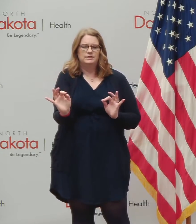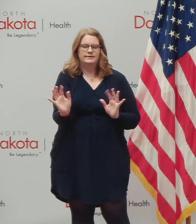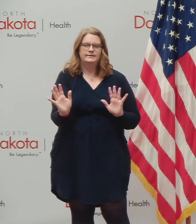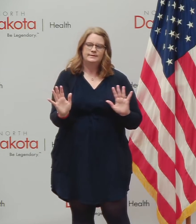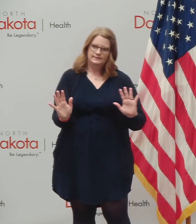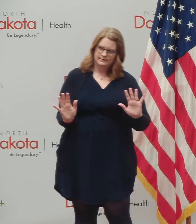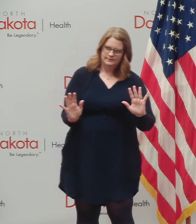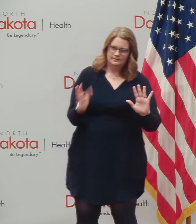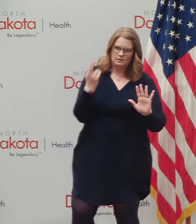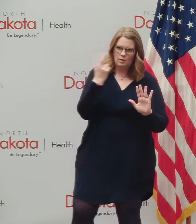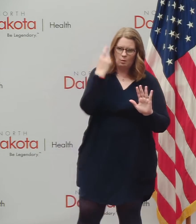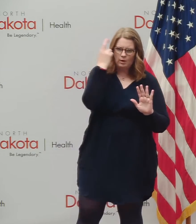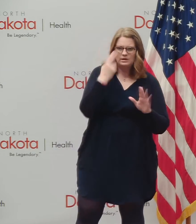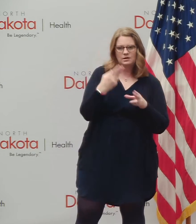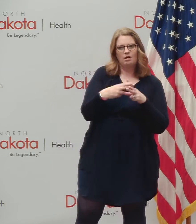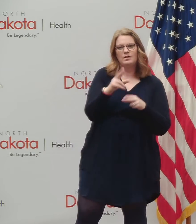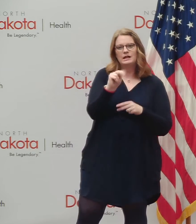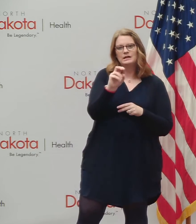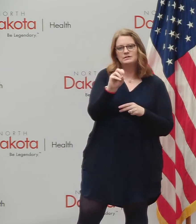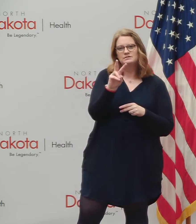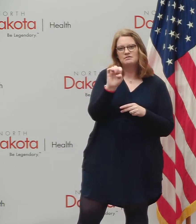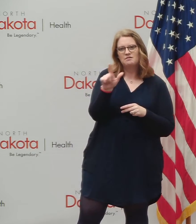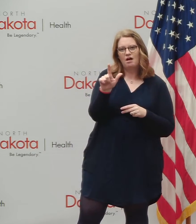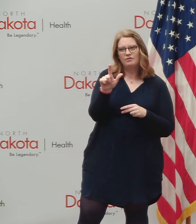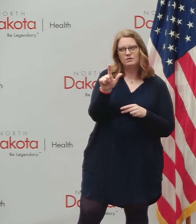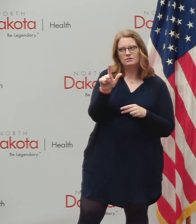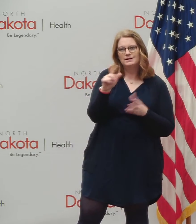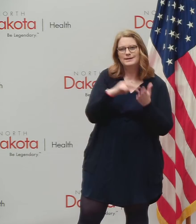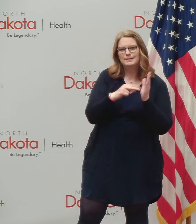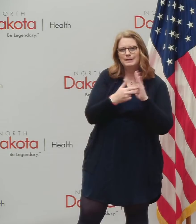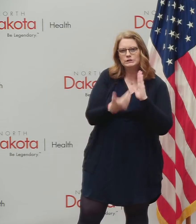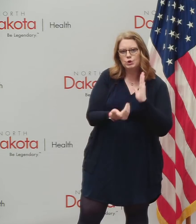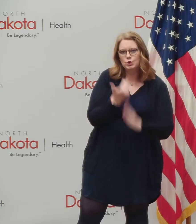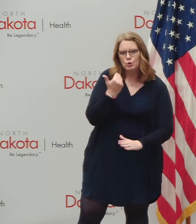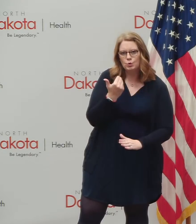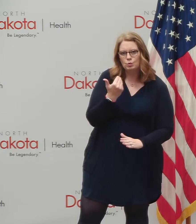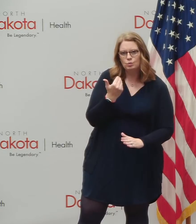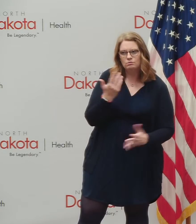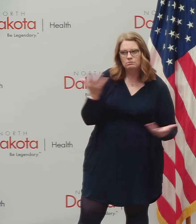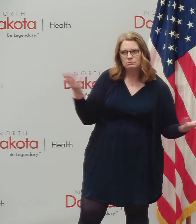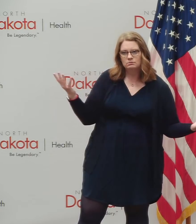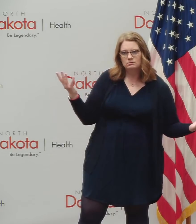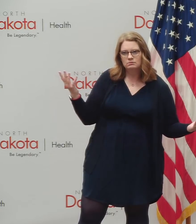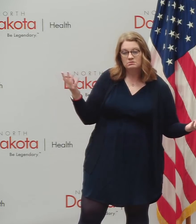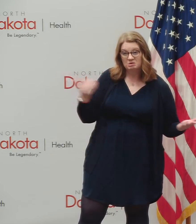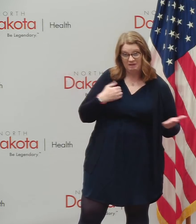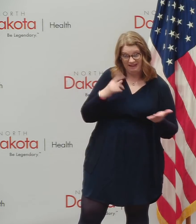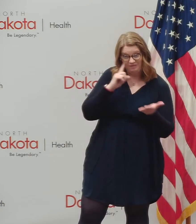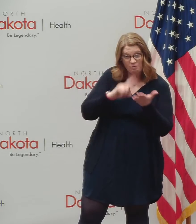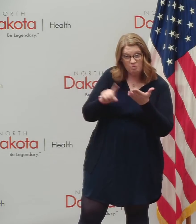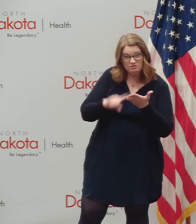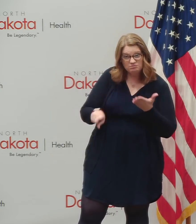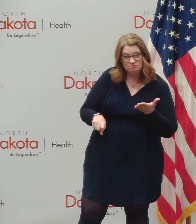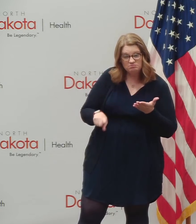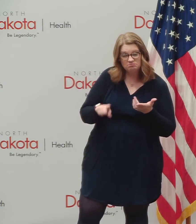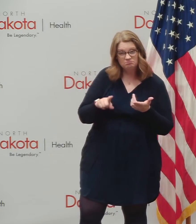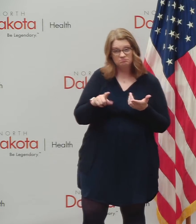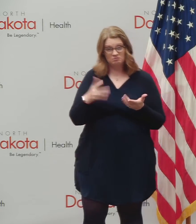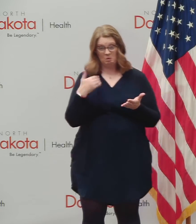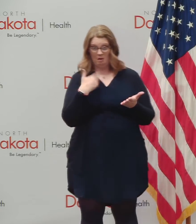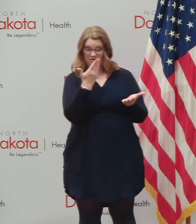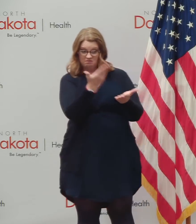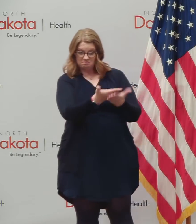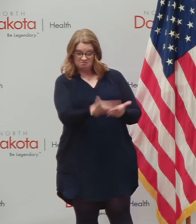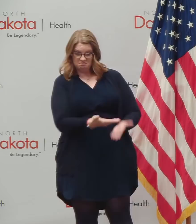The reason why they call it a novel coronavirus, is novel meaning new, is because there are no long-term studies. There isn't a study of saying, you know, here